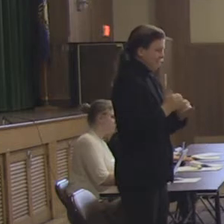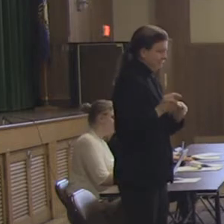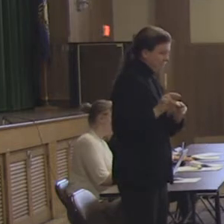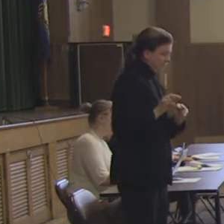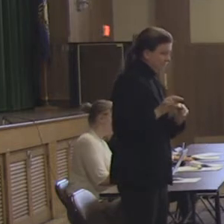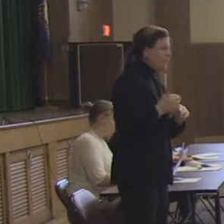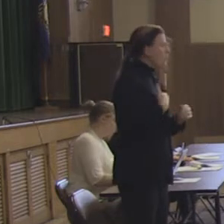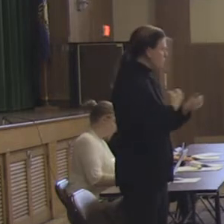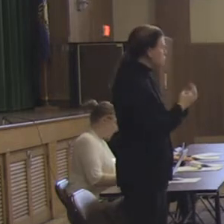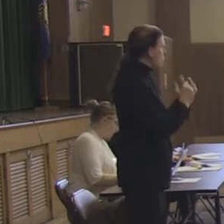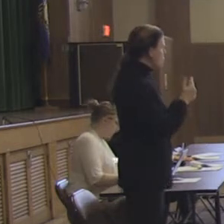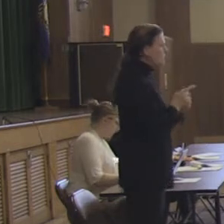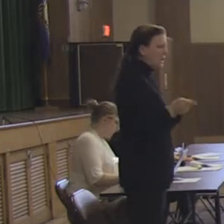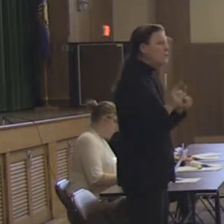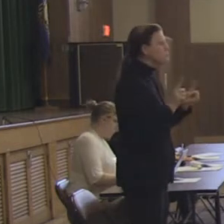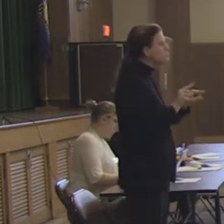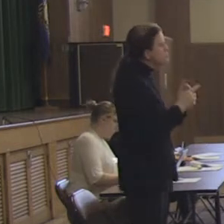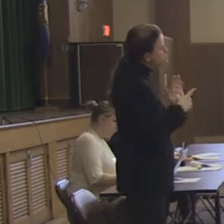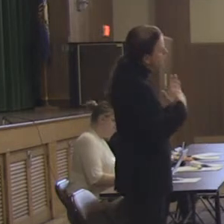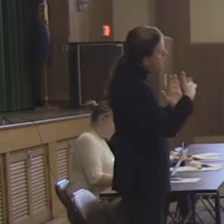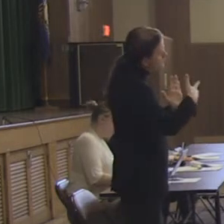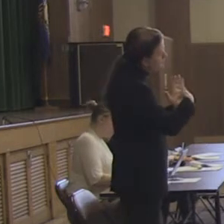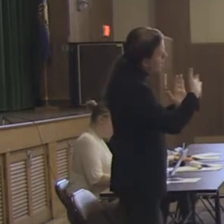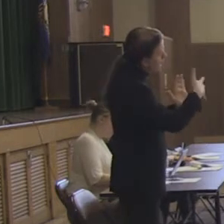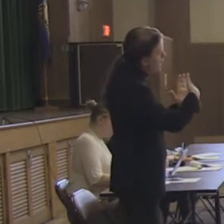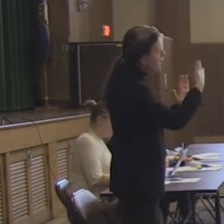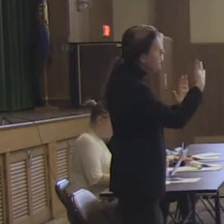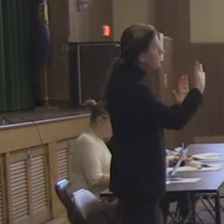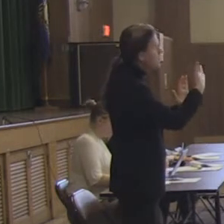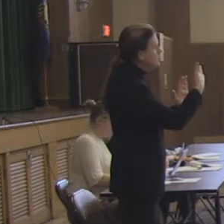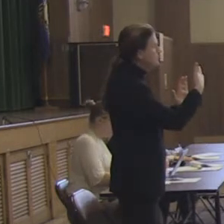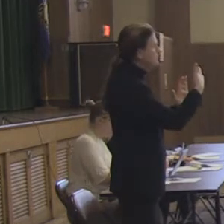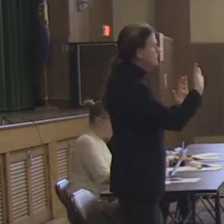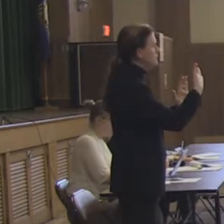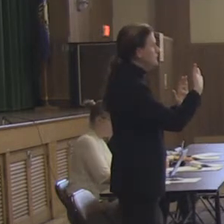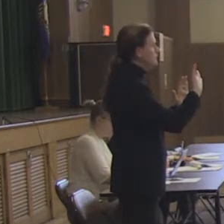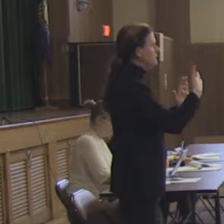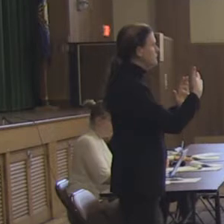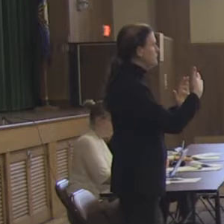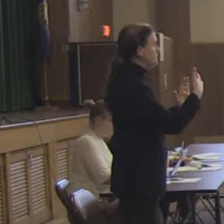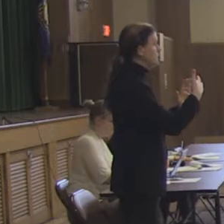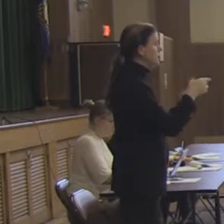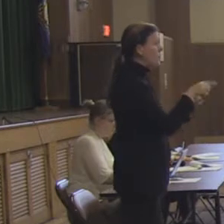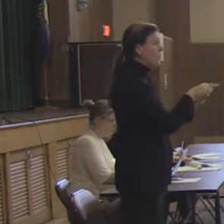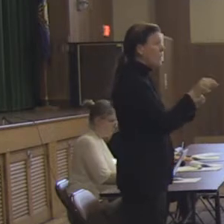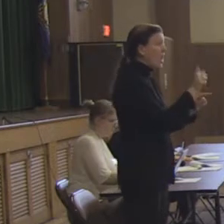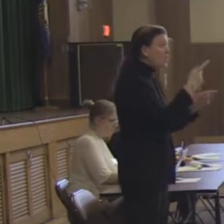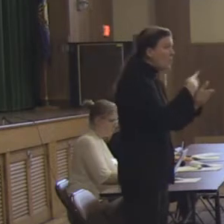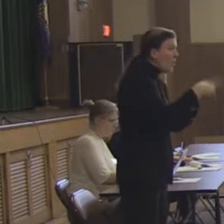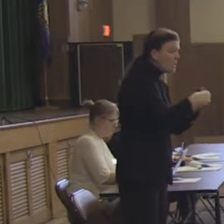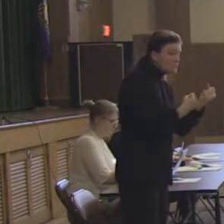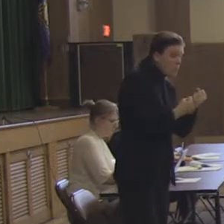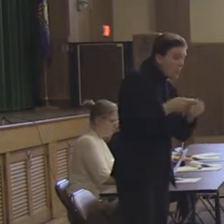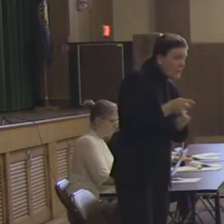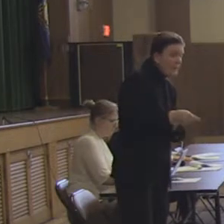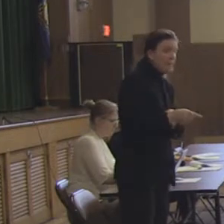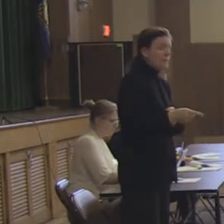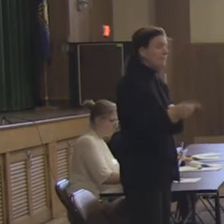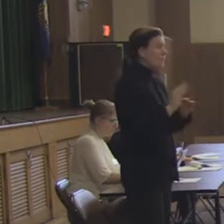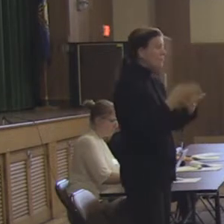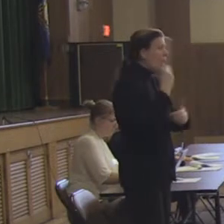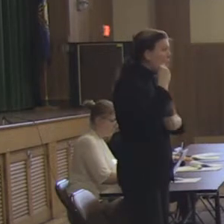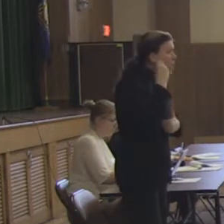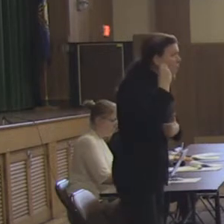have support groups here and there. But there was nothing else that was able to give him that support, that